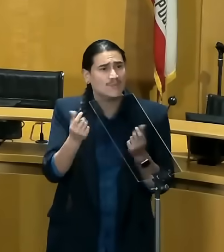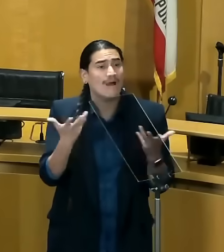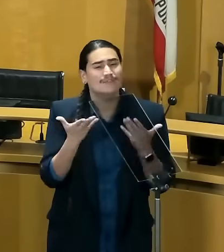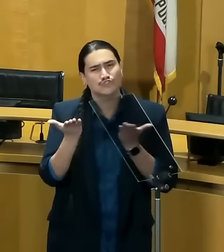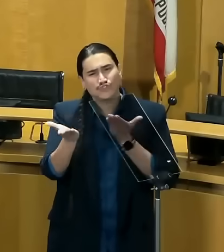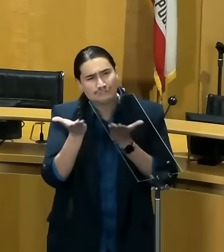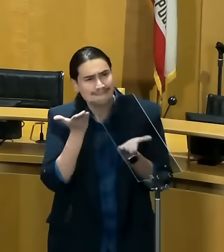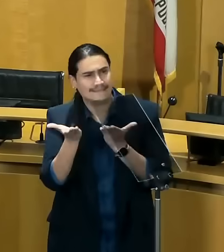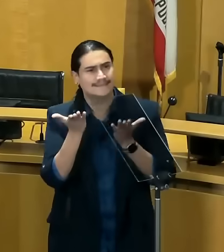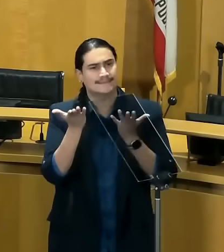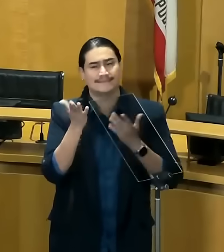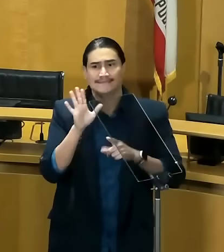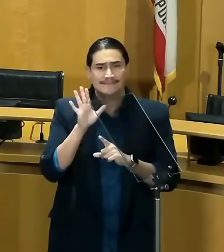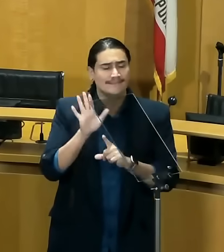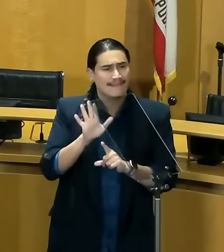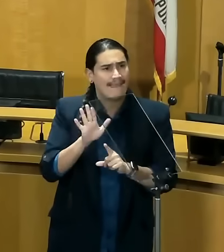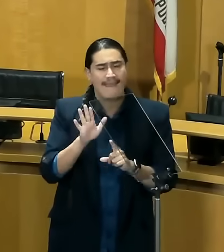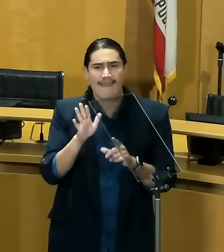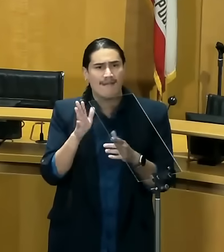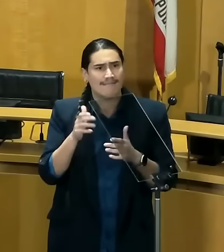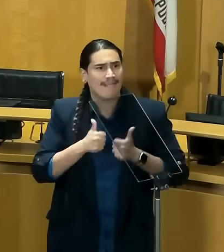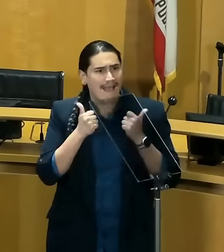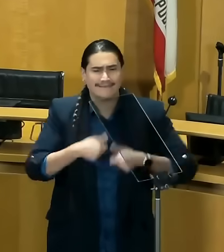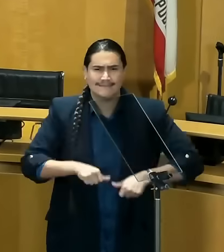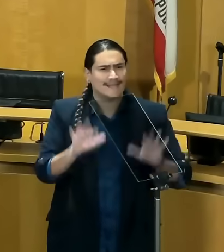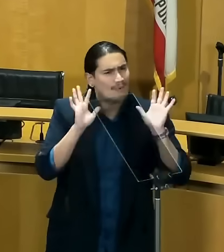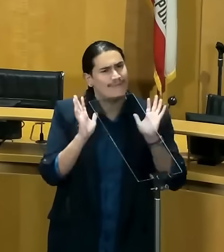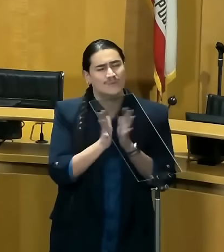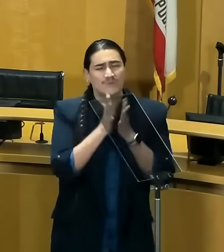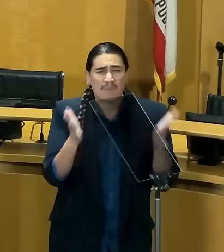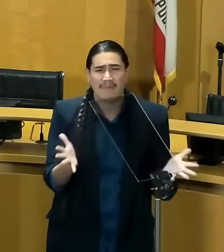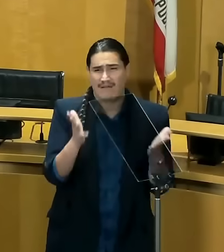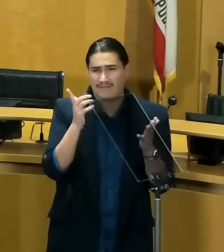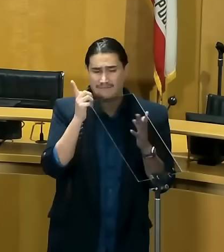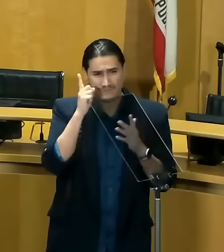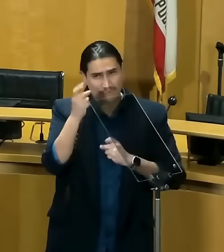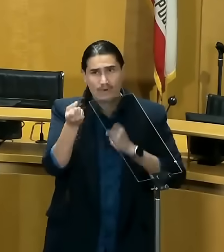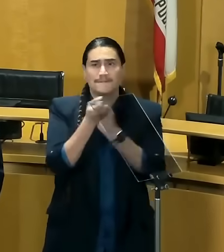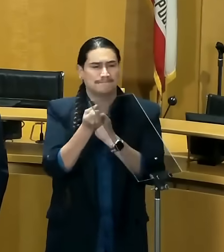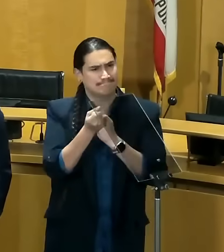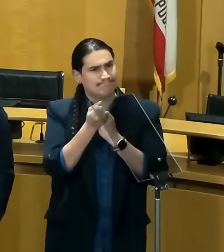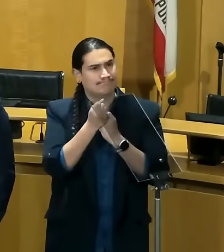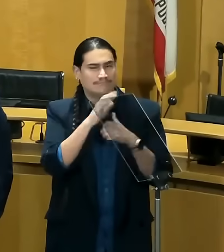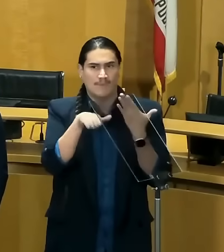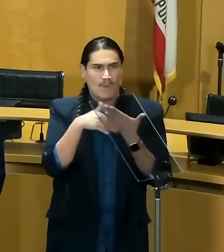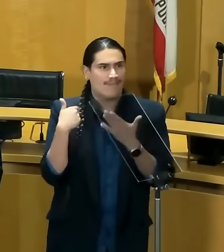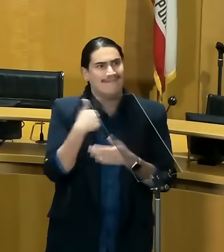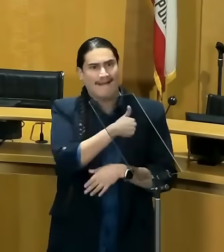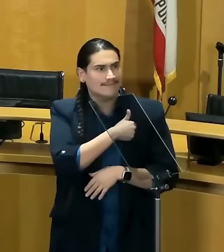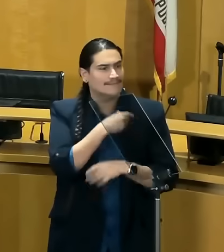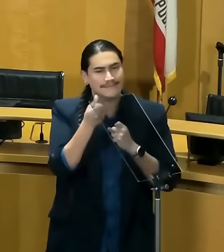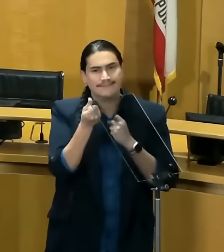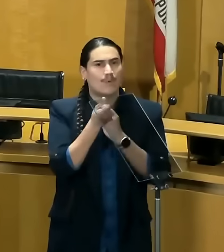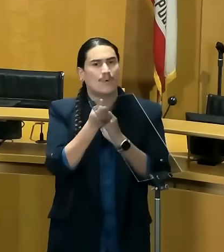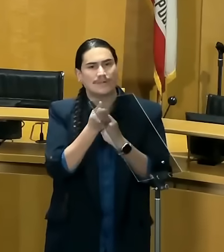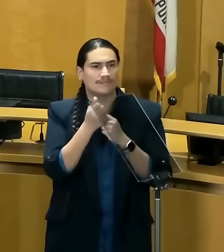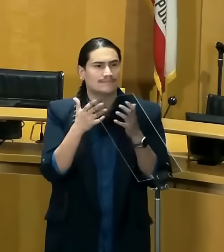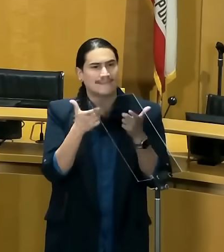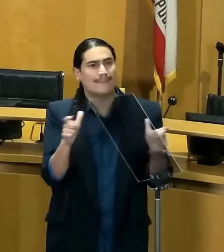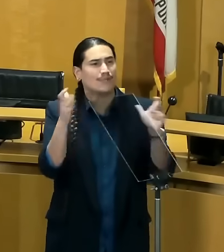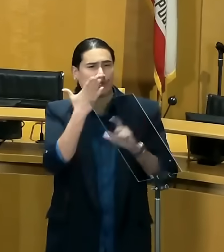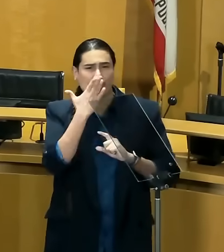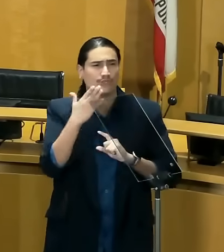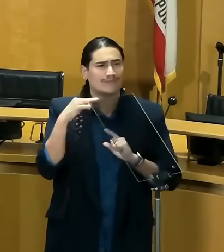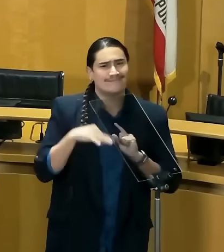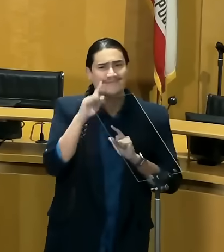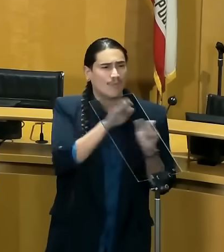that sacrifices much on behalf of the greater good. And so